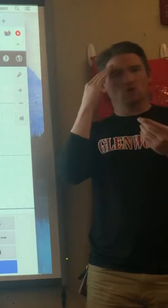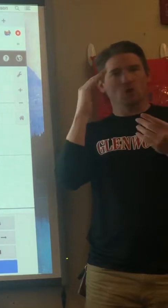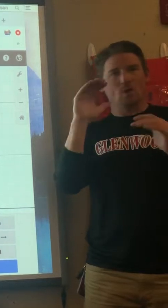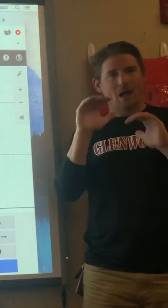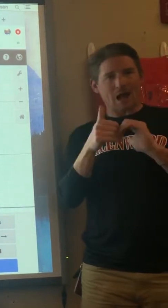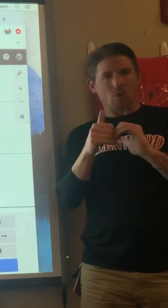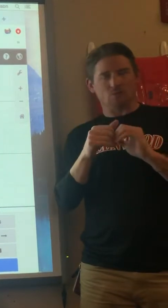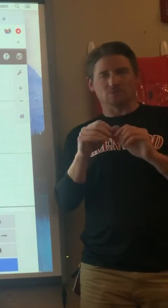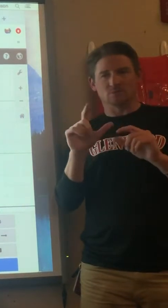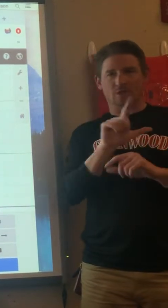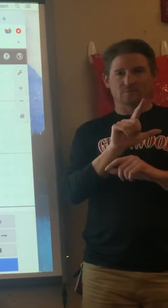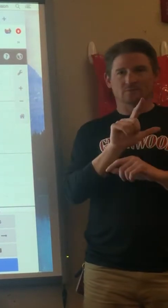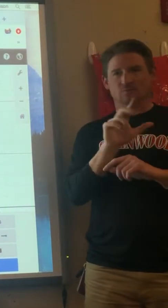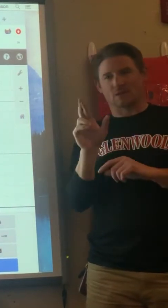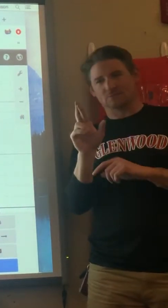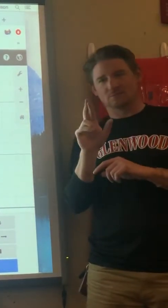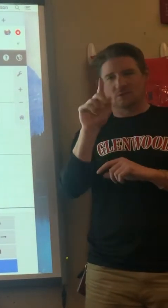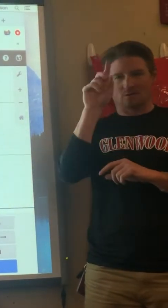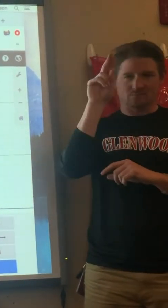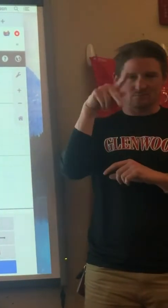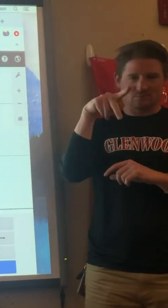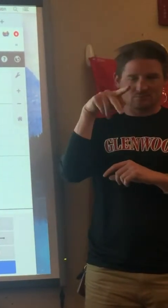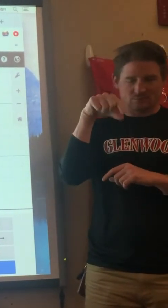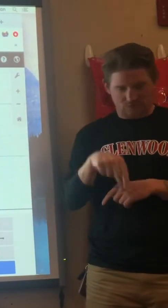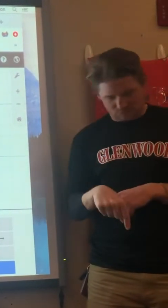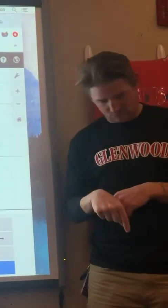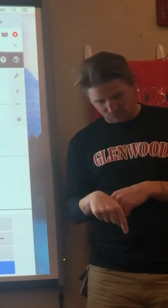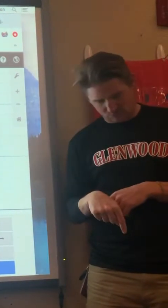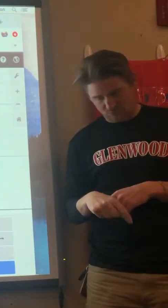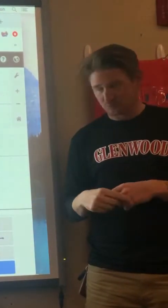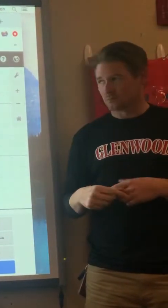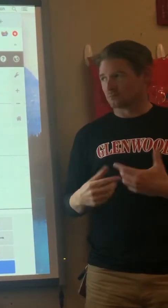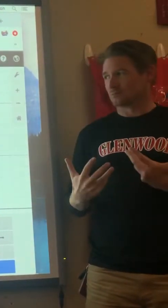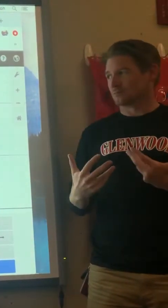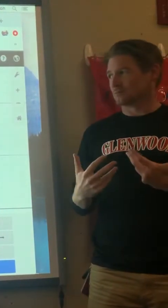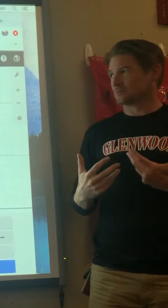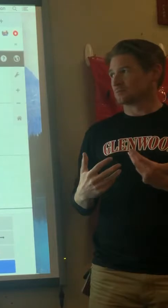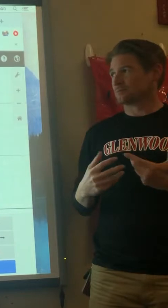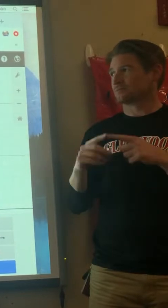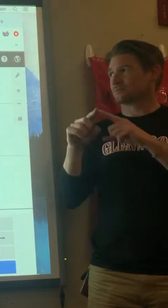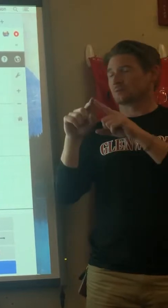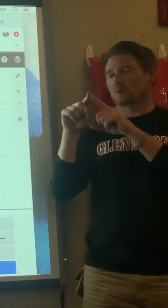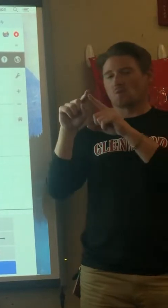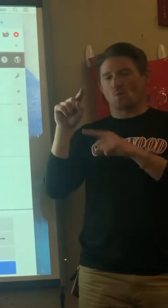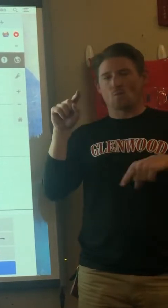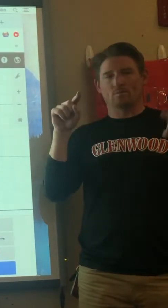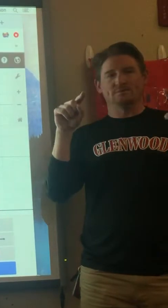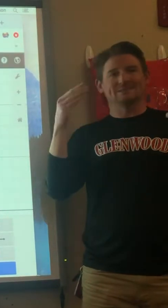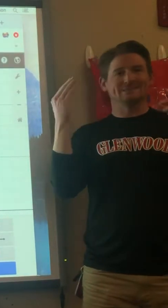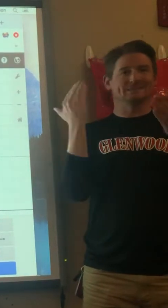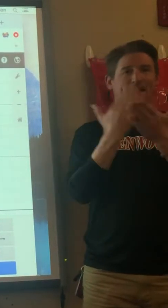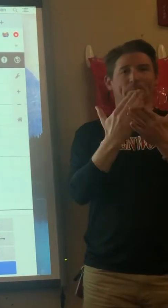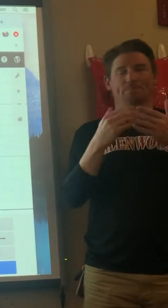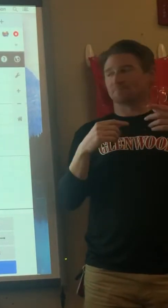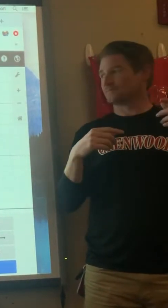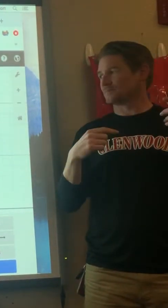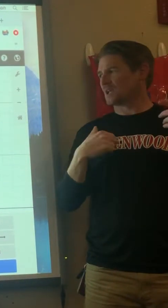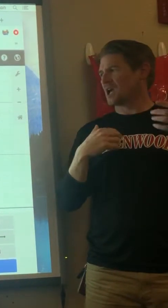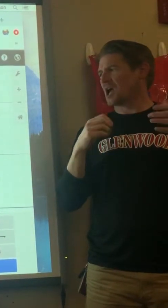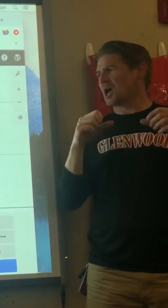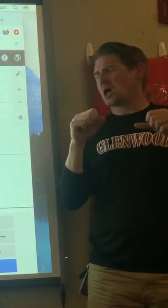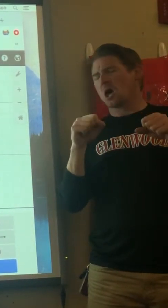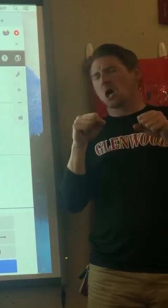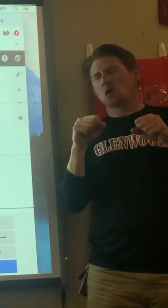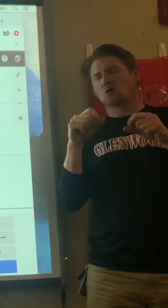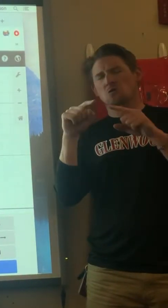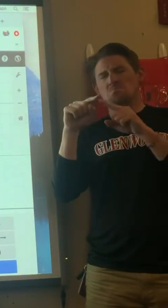Left, up, down, right? So now maybe I want this to go from here to here, okay? I could also make it stop right